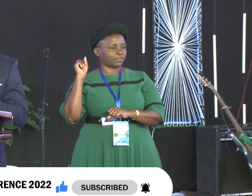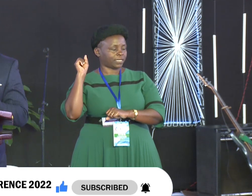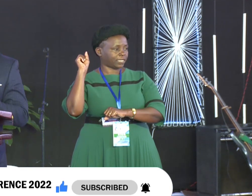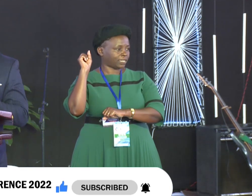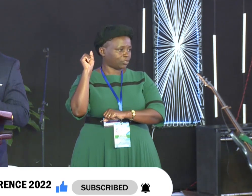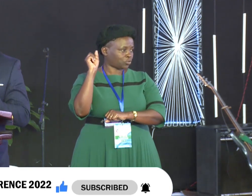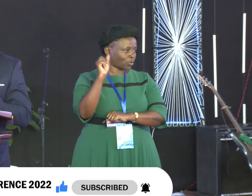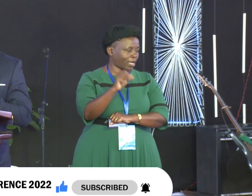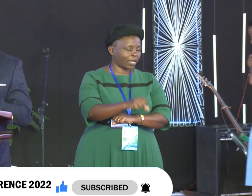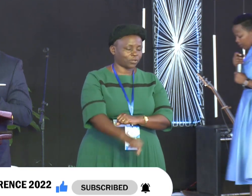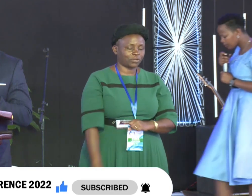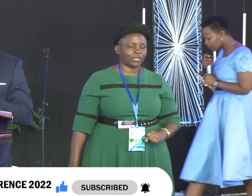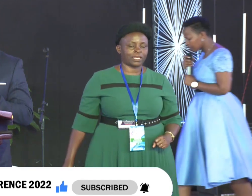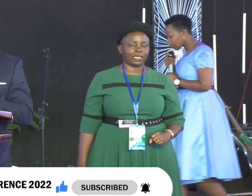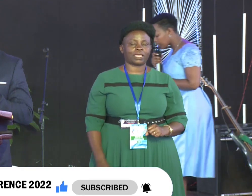tuangule.